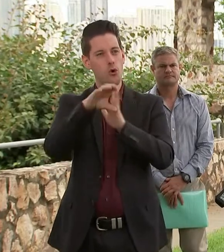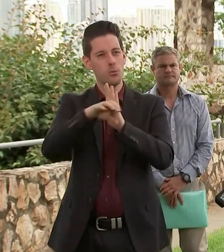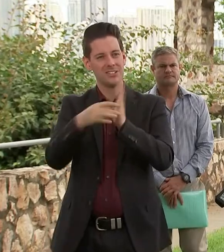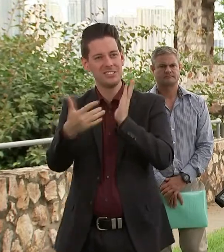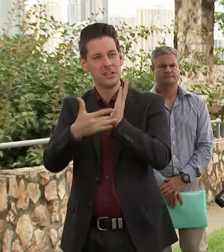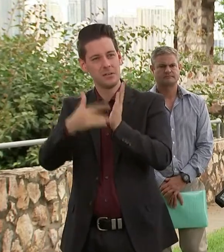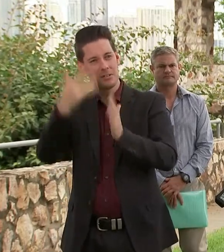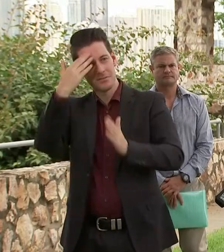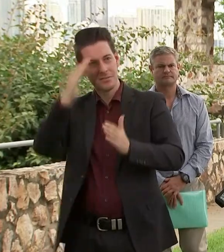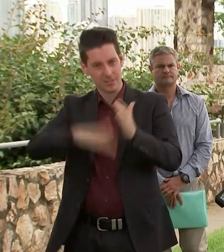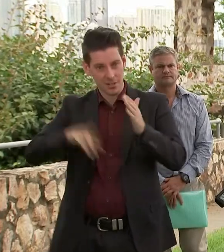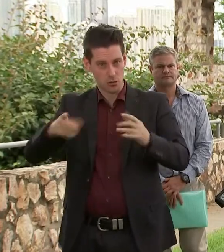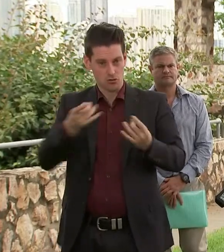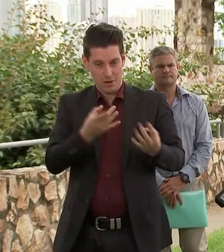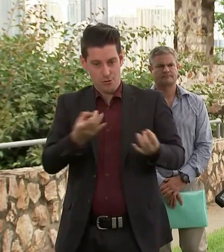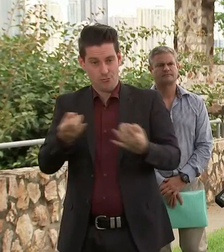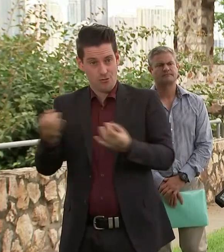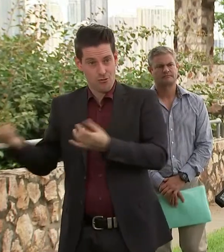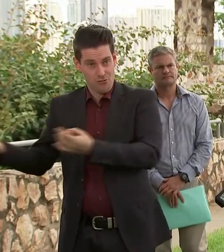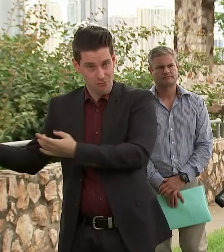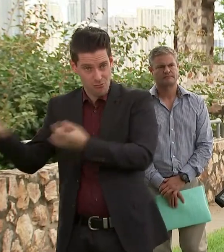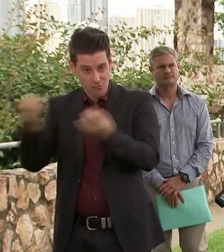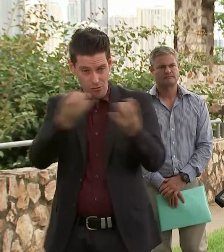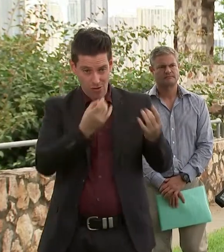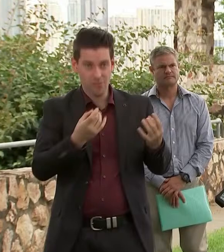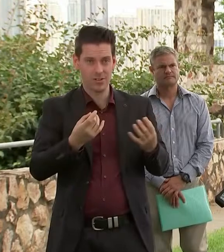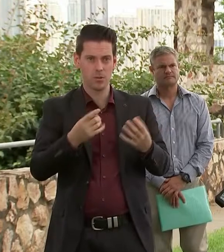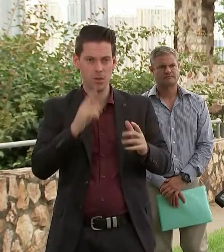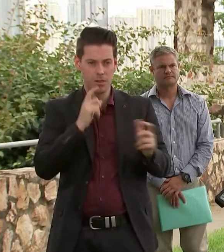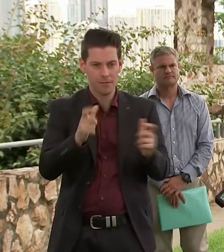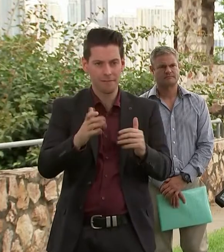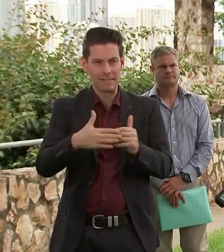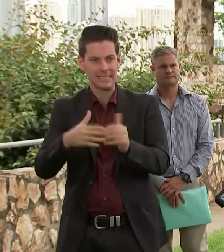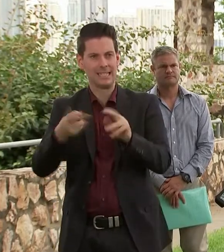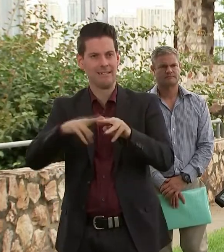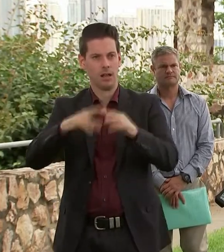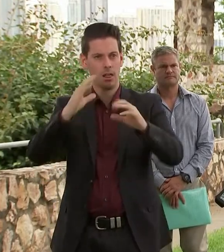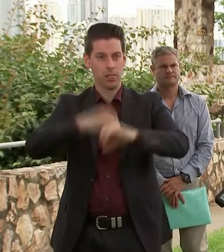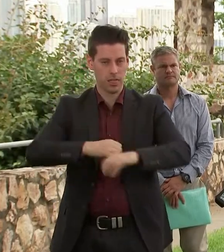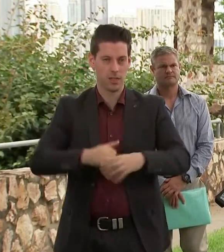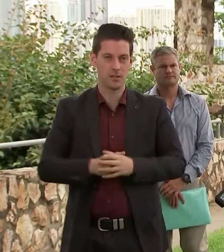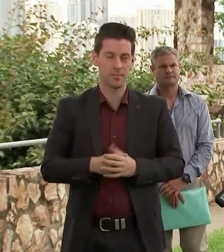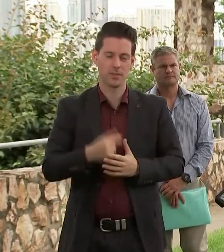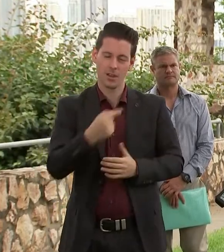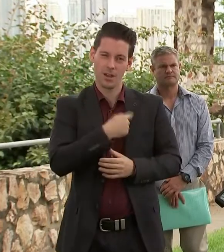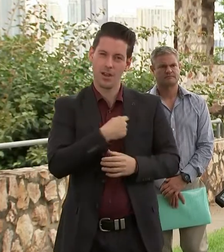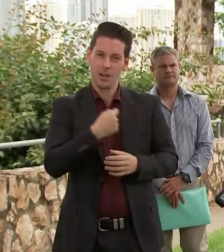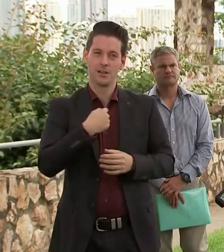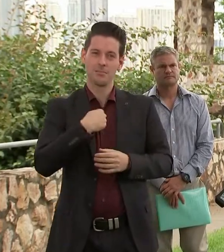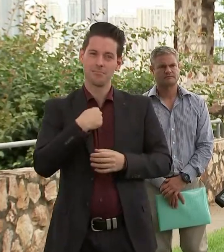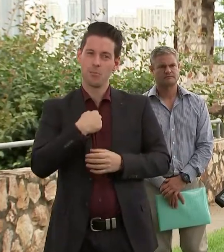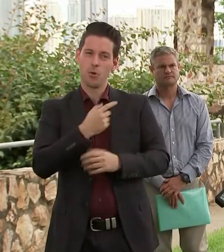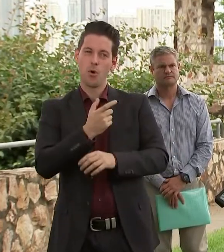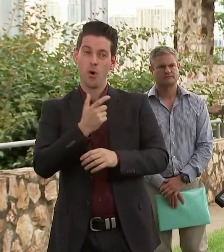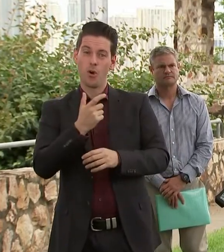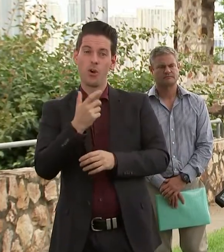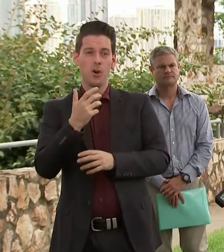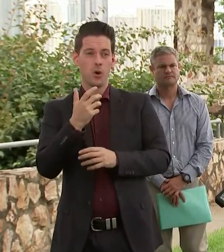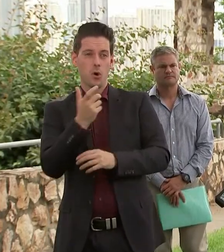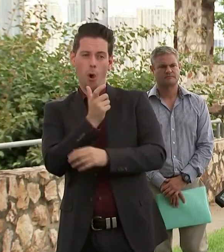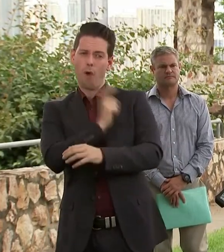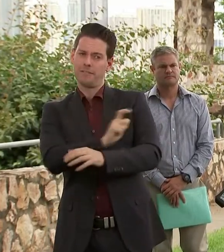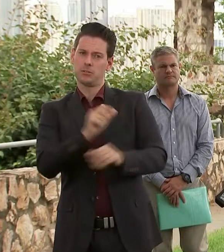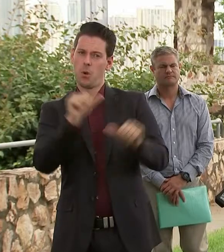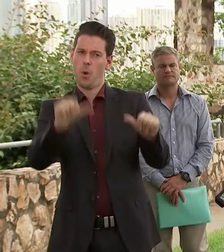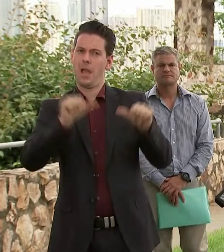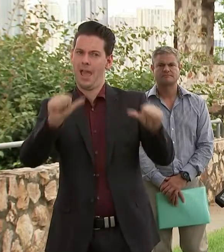go. I am confident that the system will handle this. We've had a lot of shifts in recent times that have been well tested,